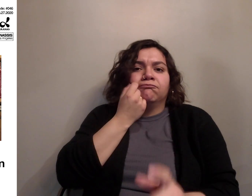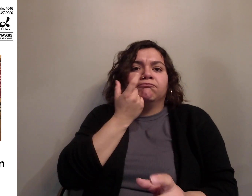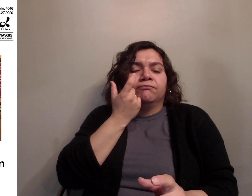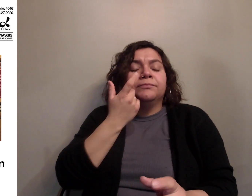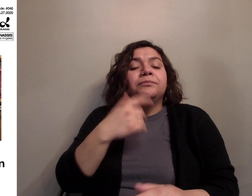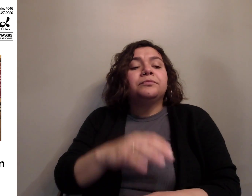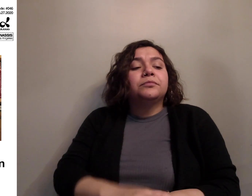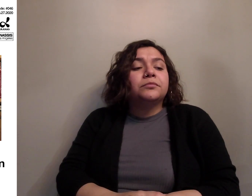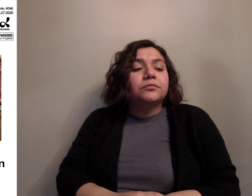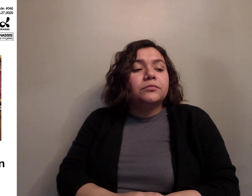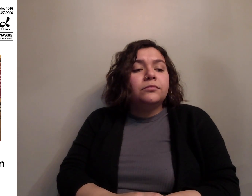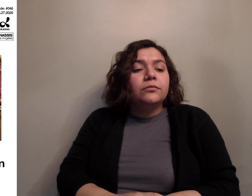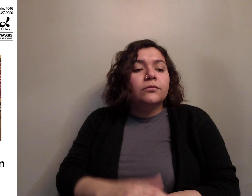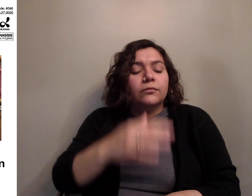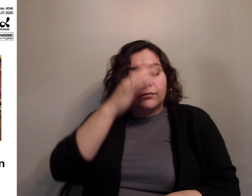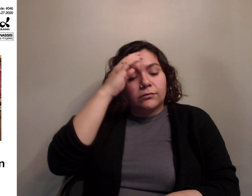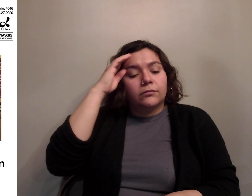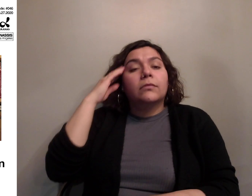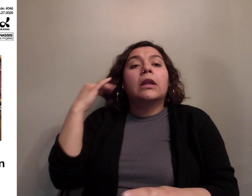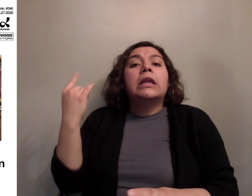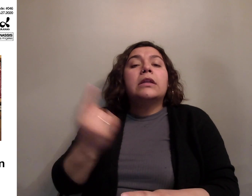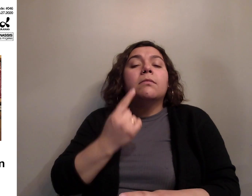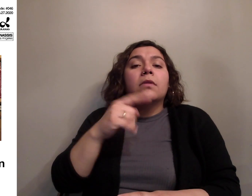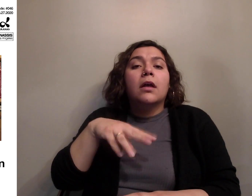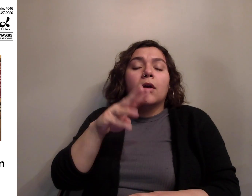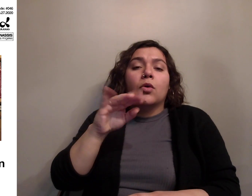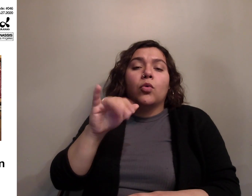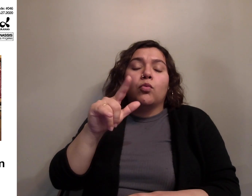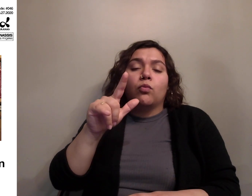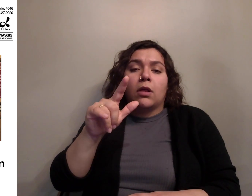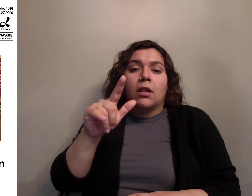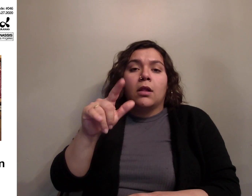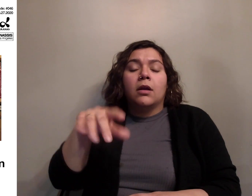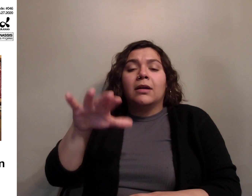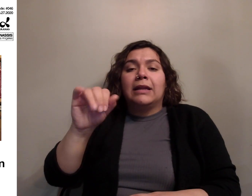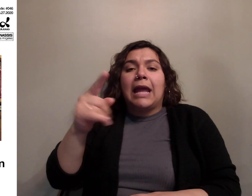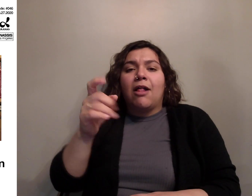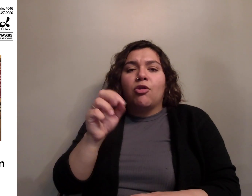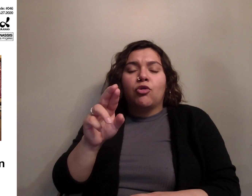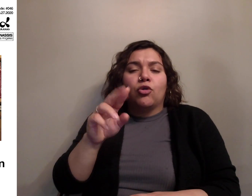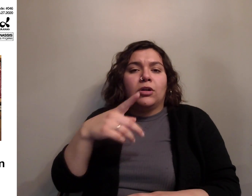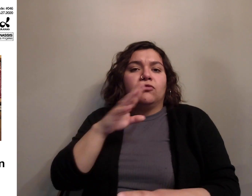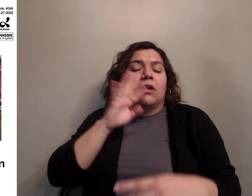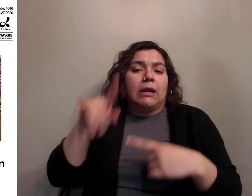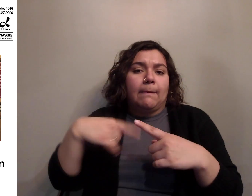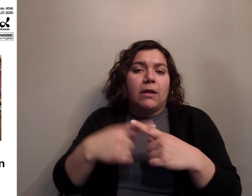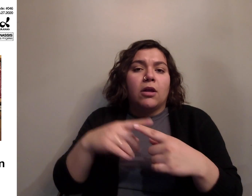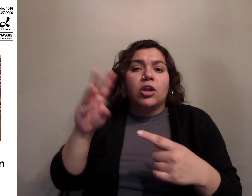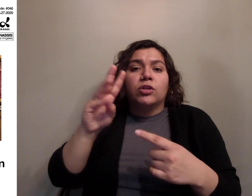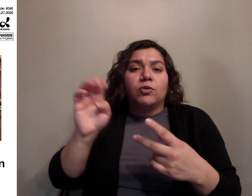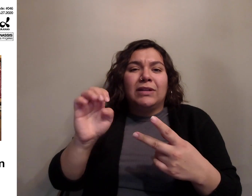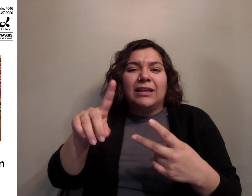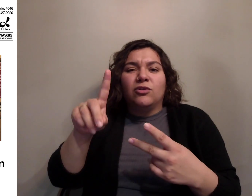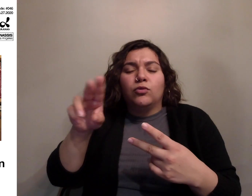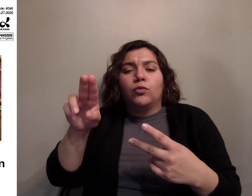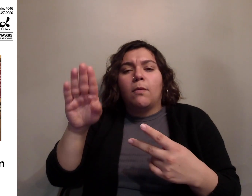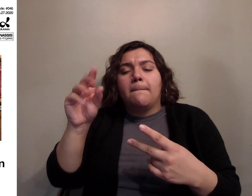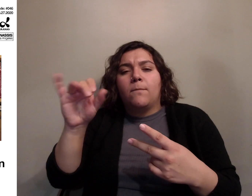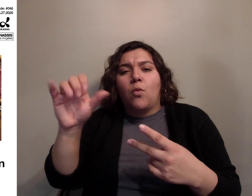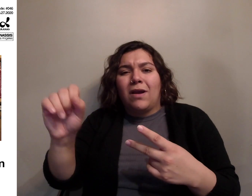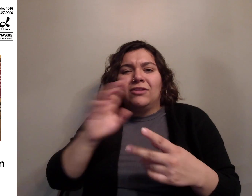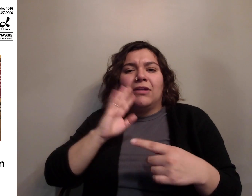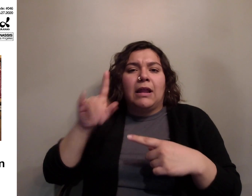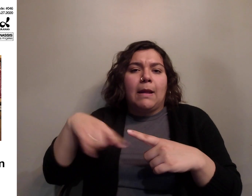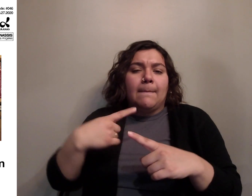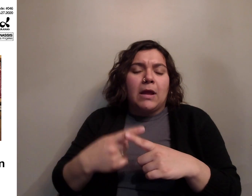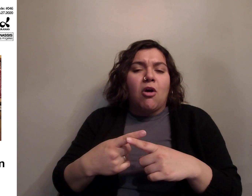awakening. And this is something that Willa Cather depicted. W.E.B. Du Bois depicted